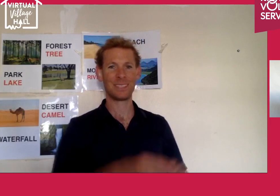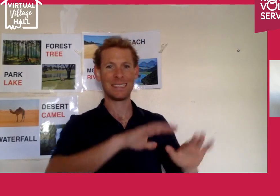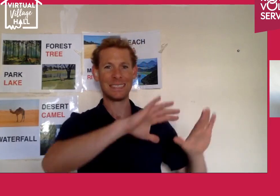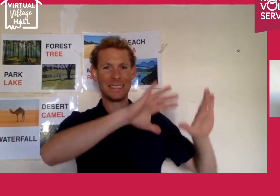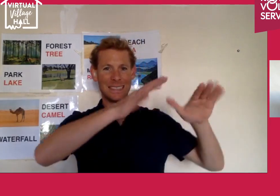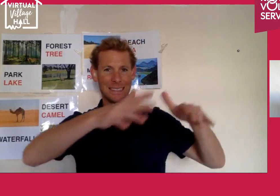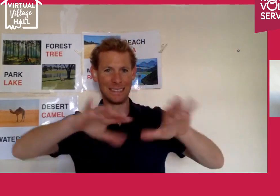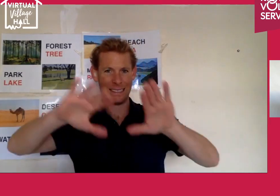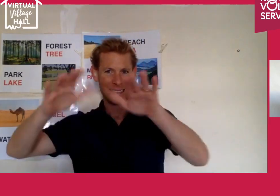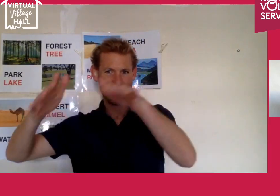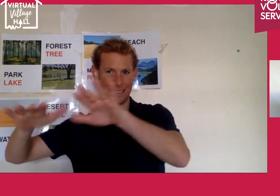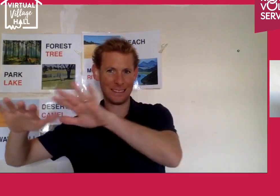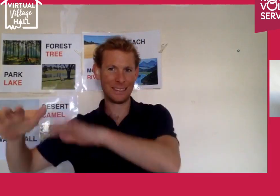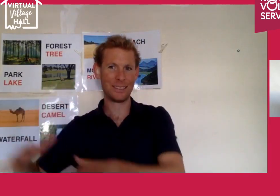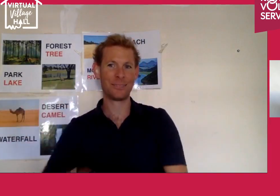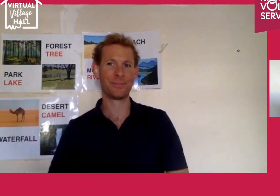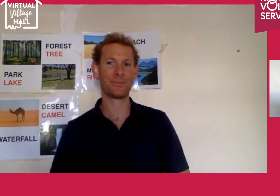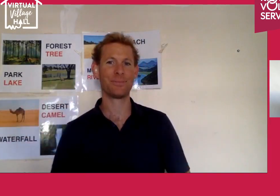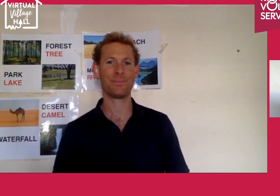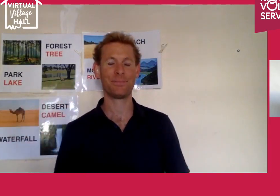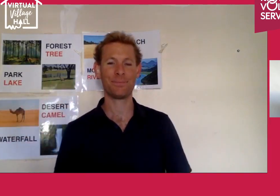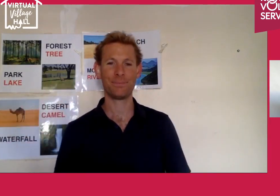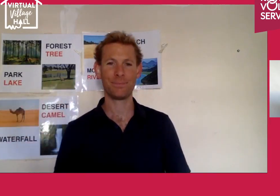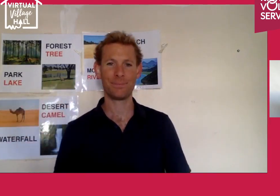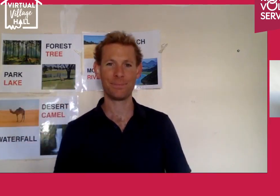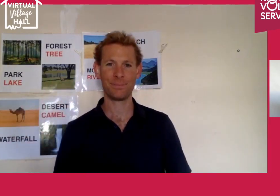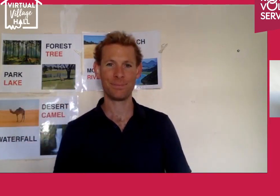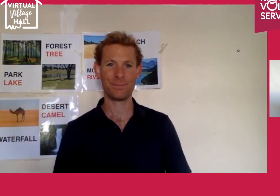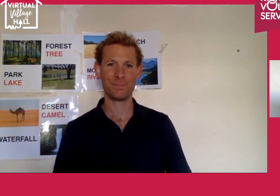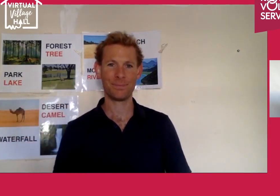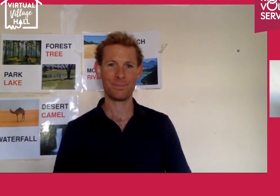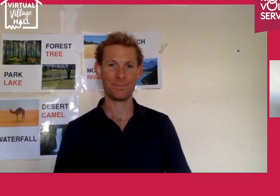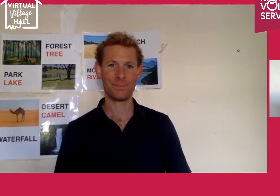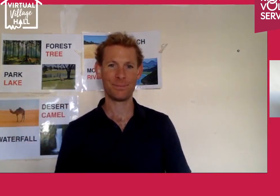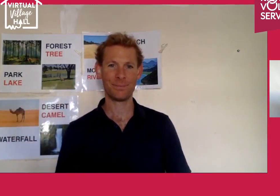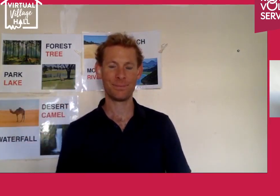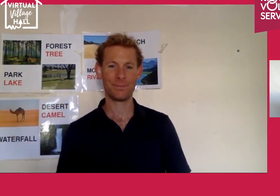Yep, good. Sea. Nice and wavy.